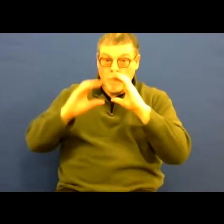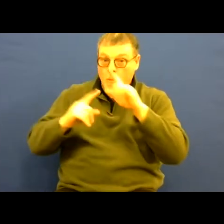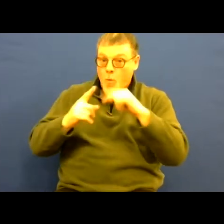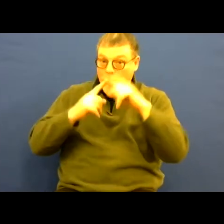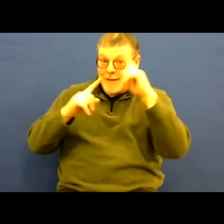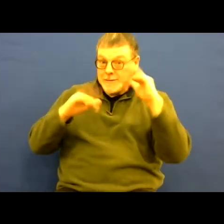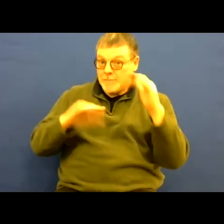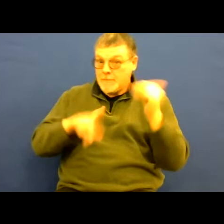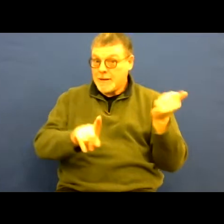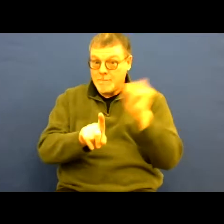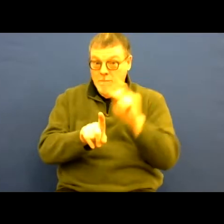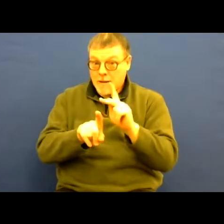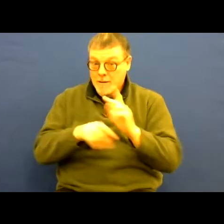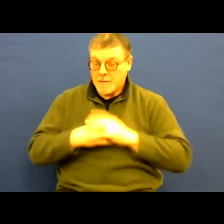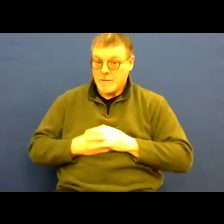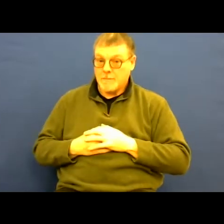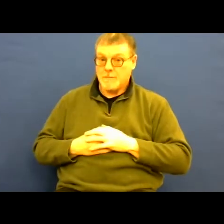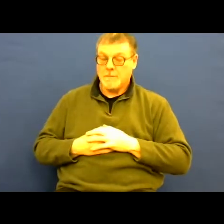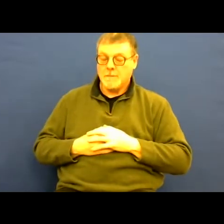expect to be back on?